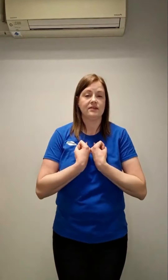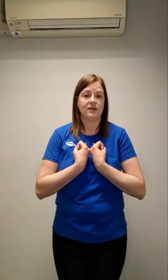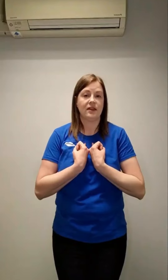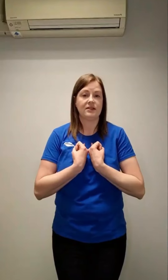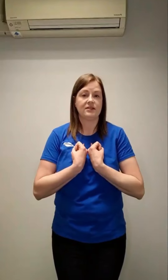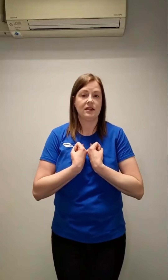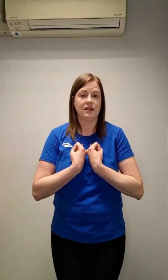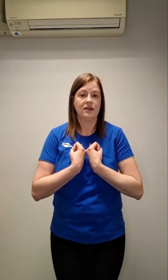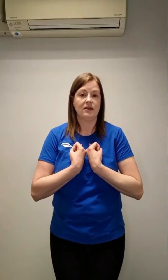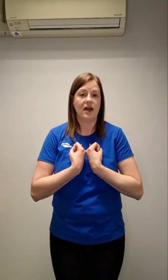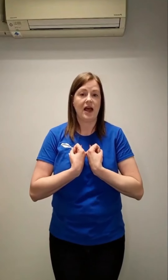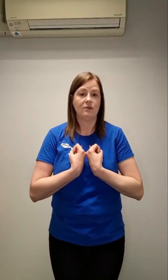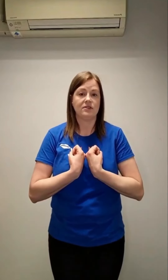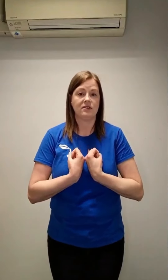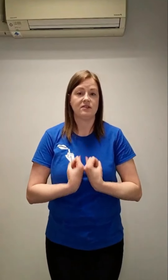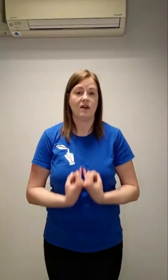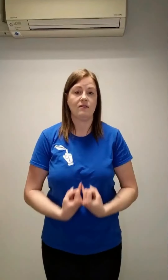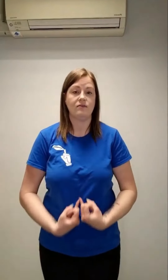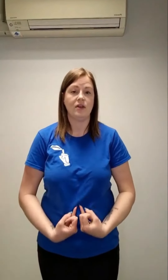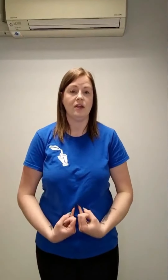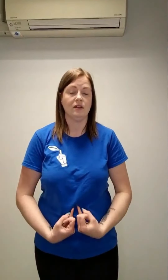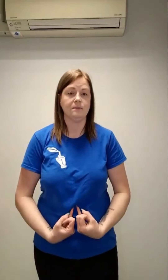So that's out, the sign for ill.